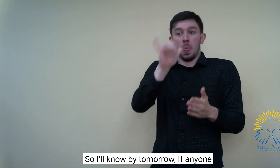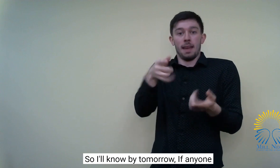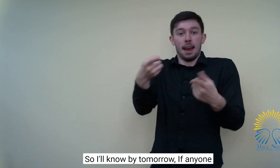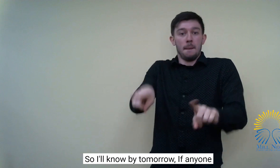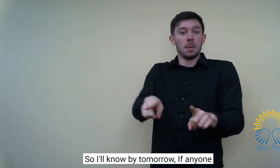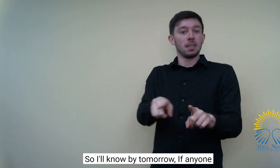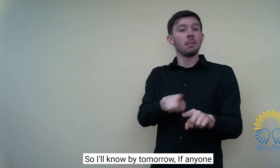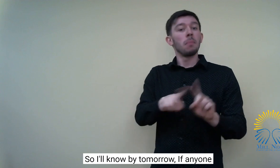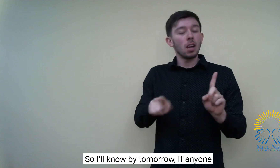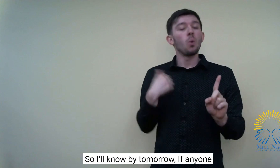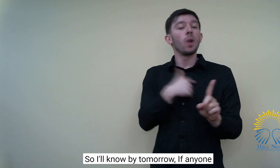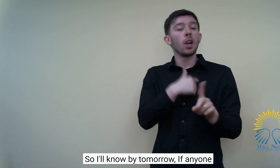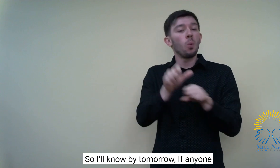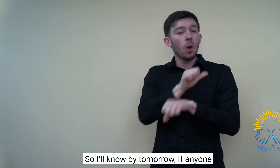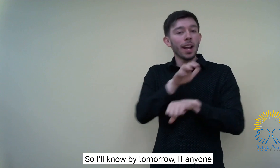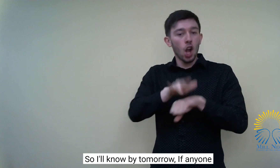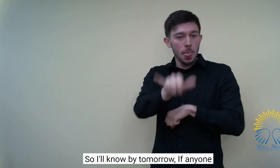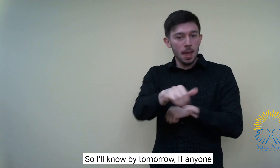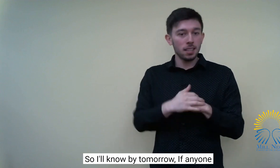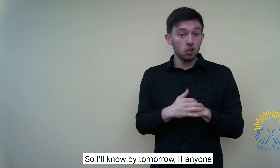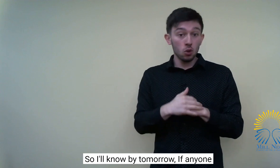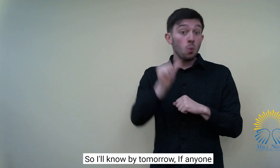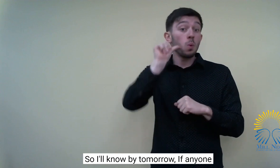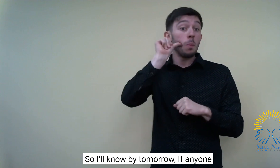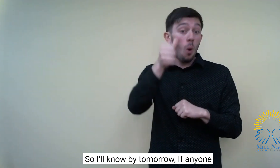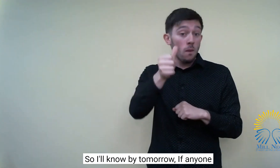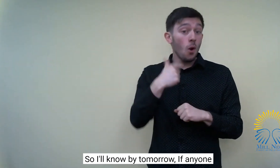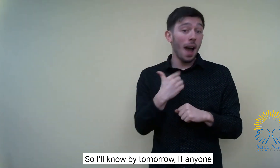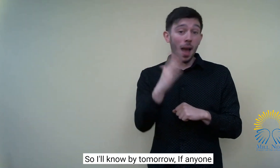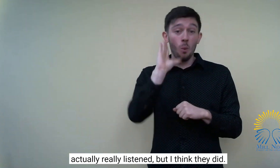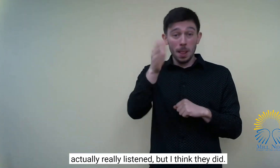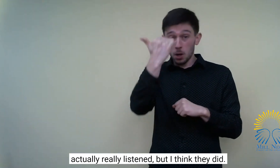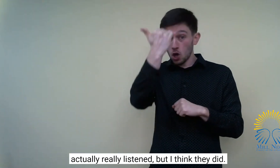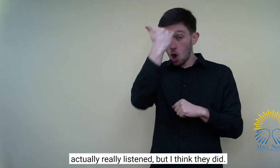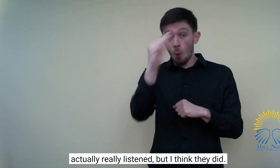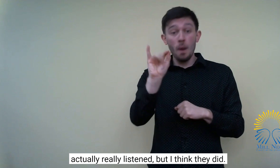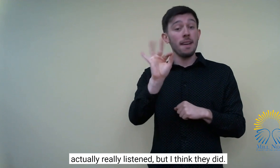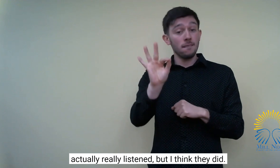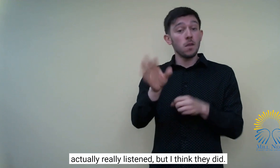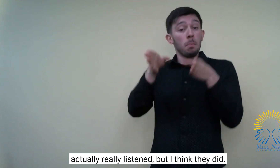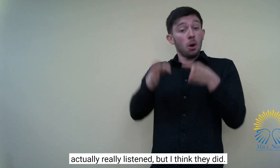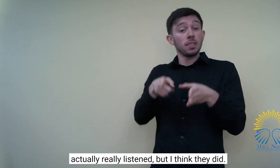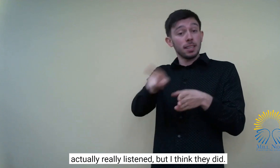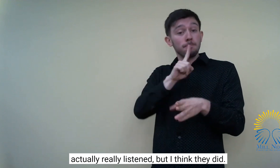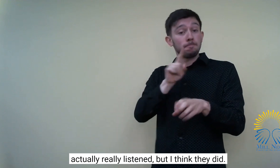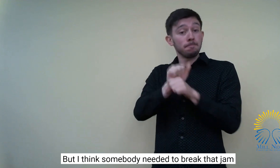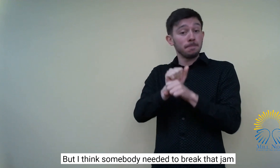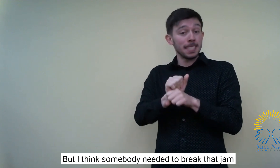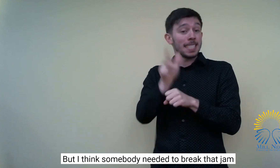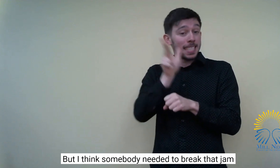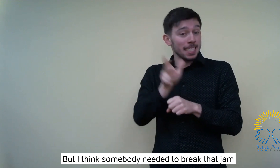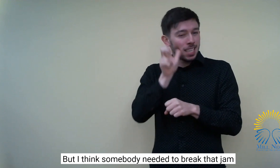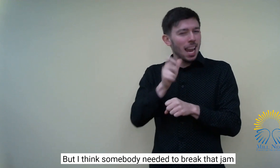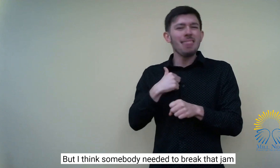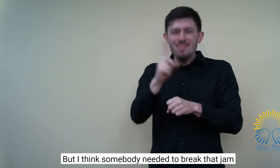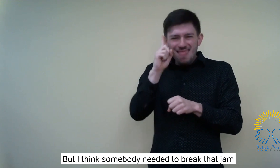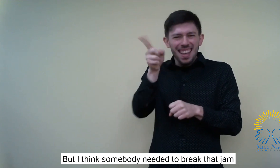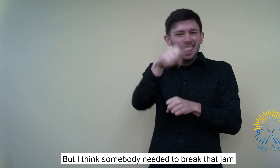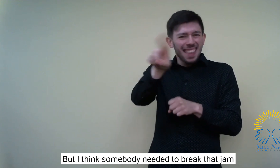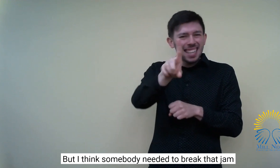I'll know by tomorrow if anyone actually really listened, but I think they did. But I think somebody needed to break